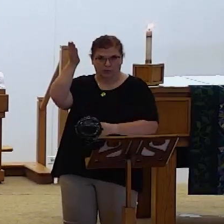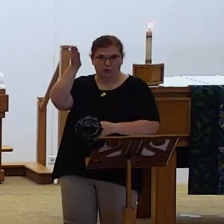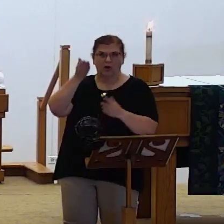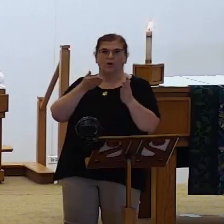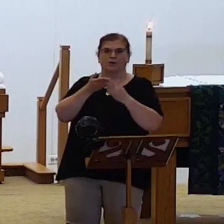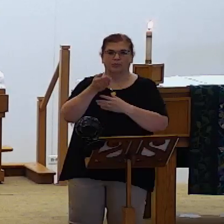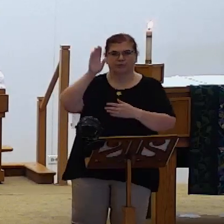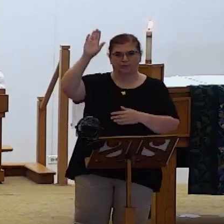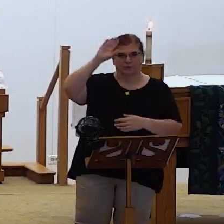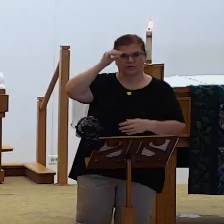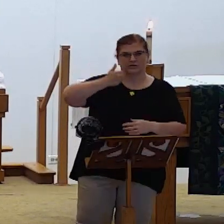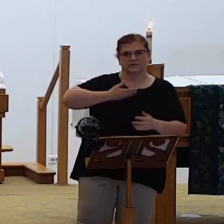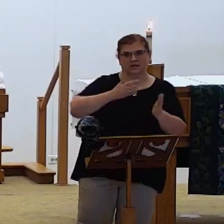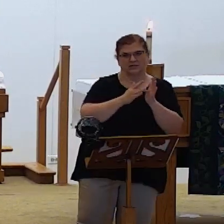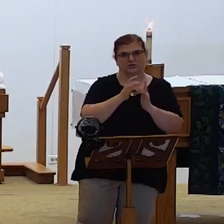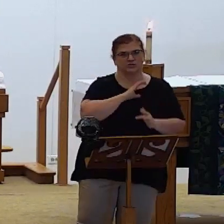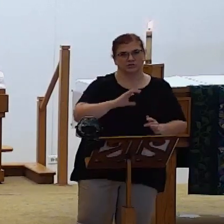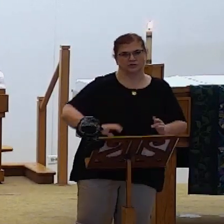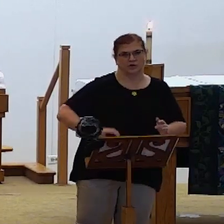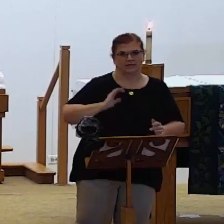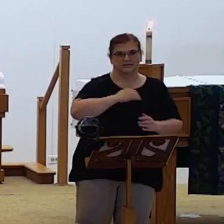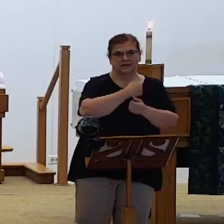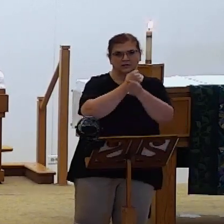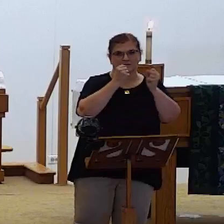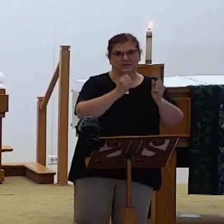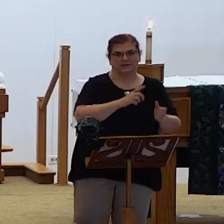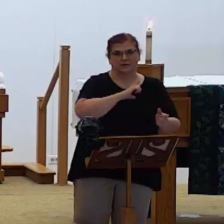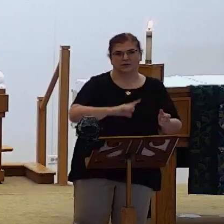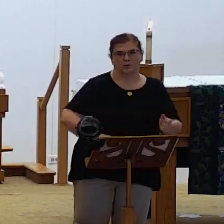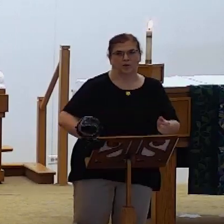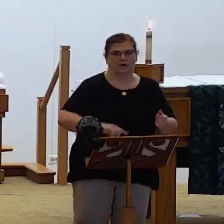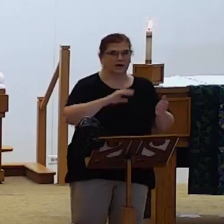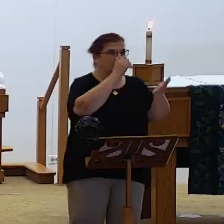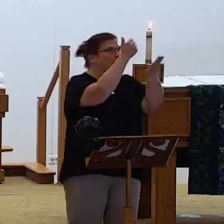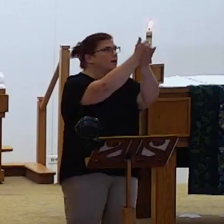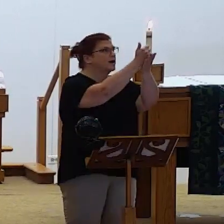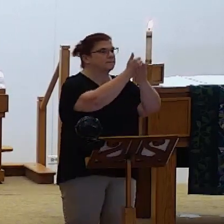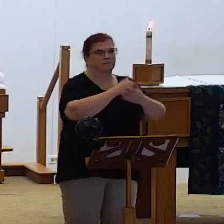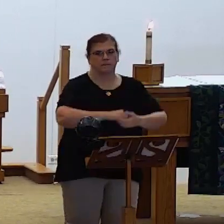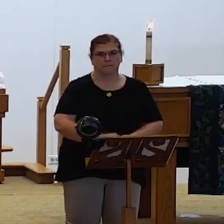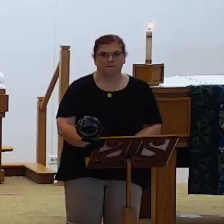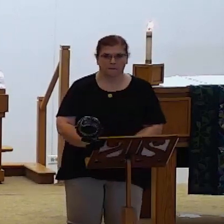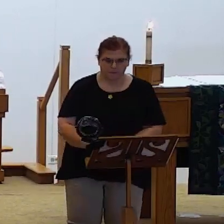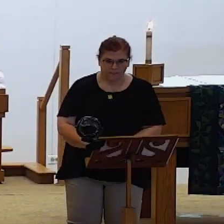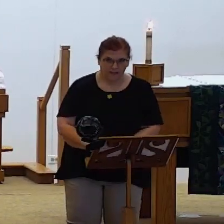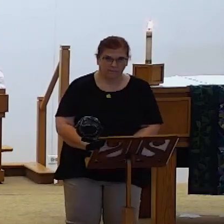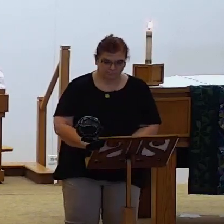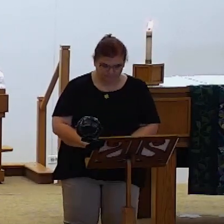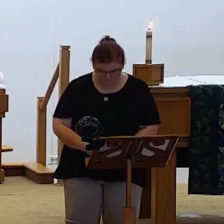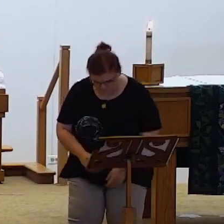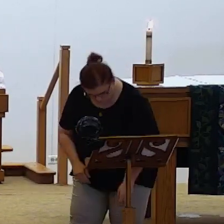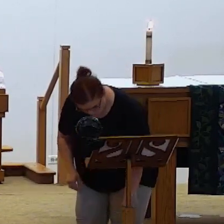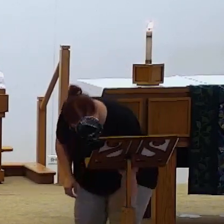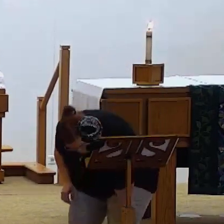you, through your Son, Jesus Christ, our Savior and Lord. Amen.